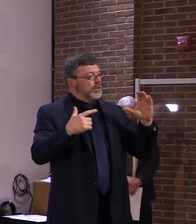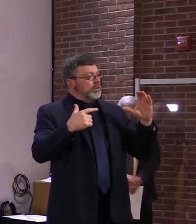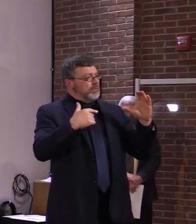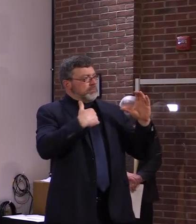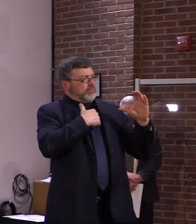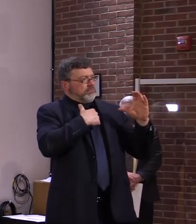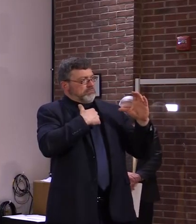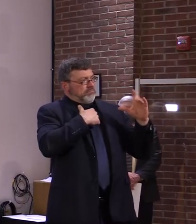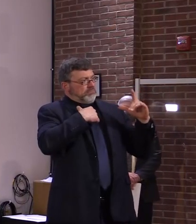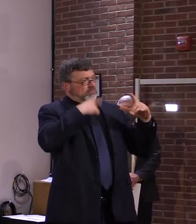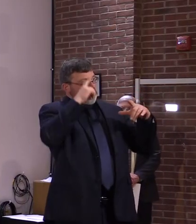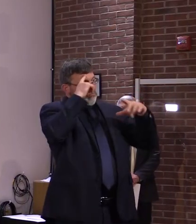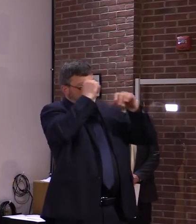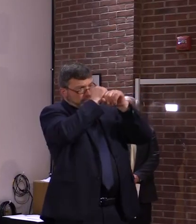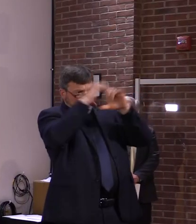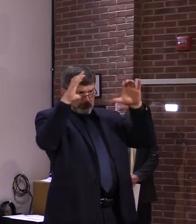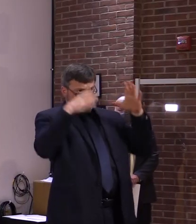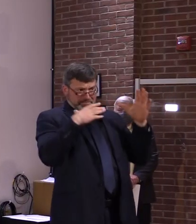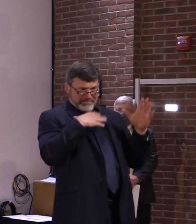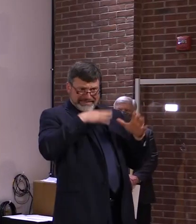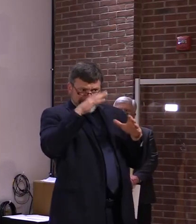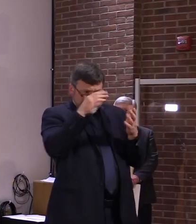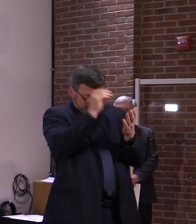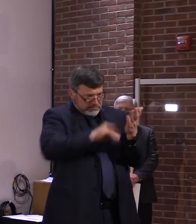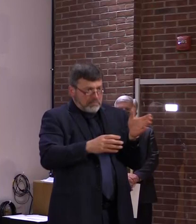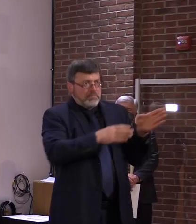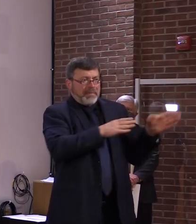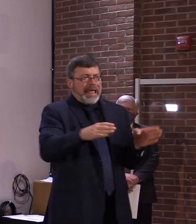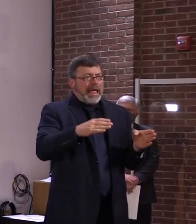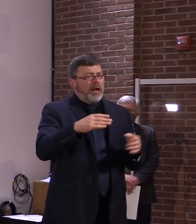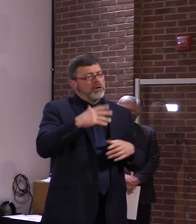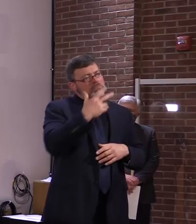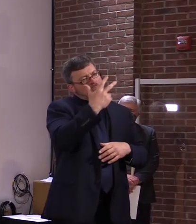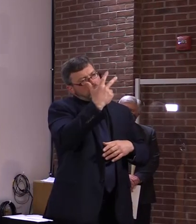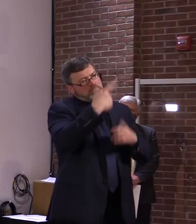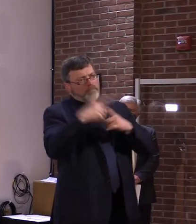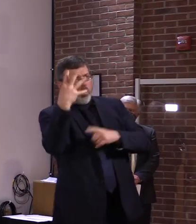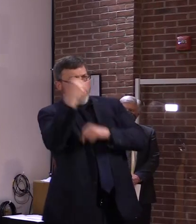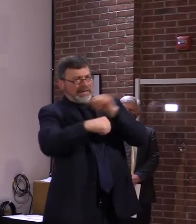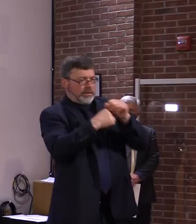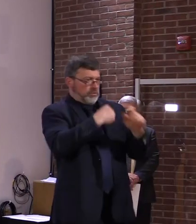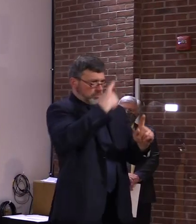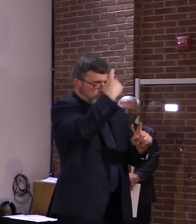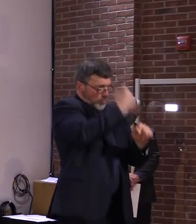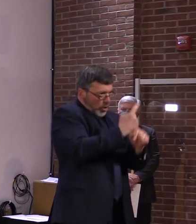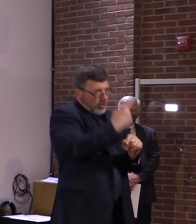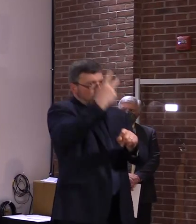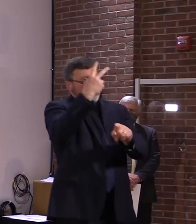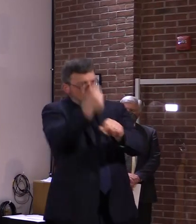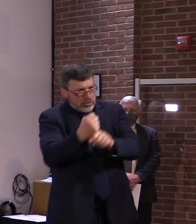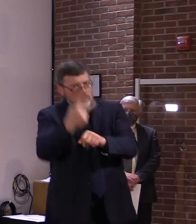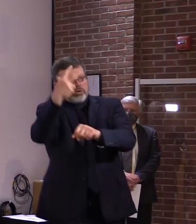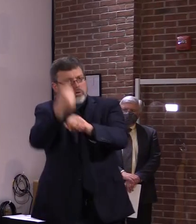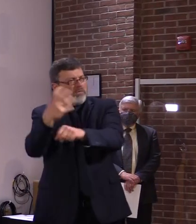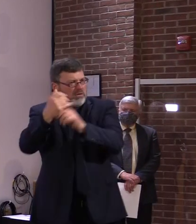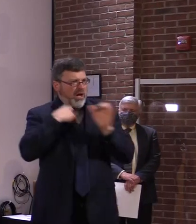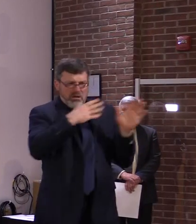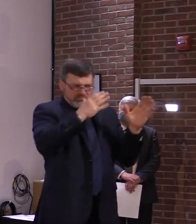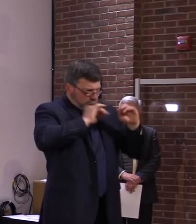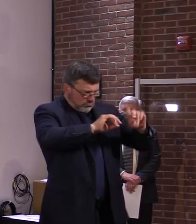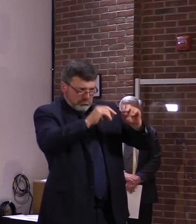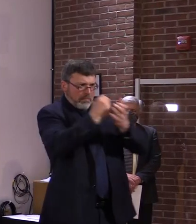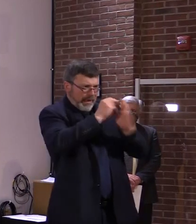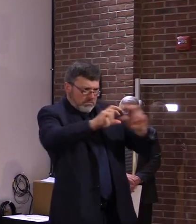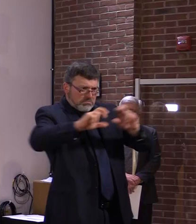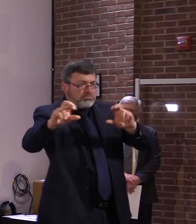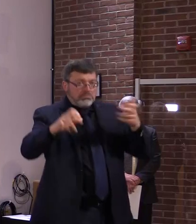Because we have enough money, again, we have enough money right now because of the budget surpluses that we've accumulated,